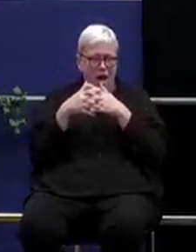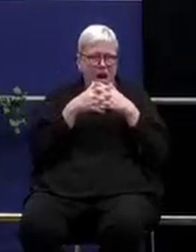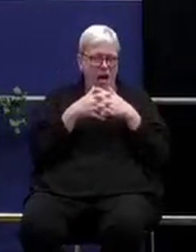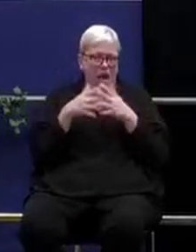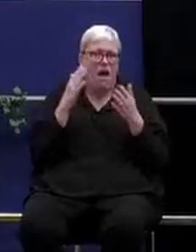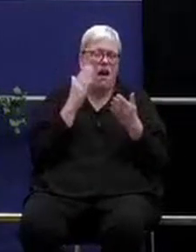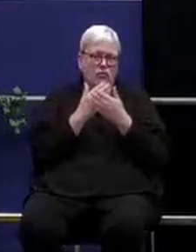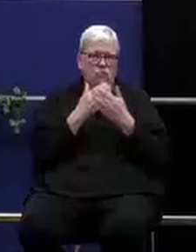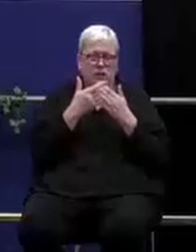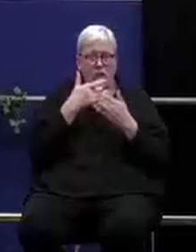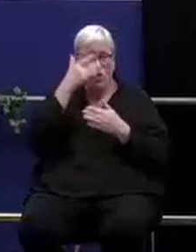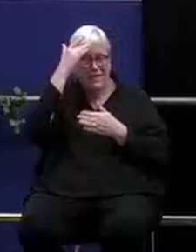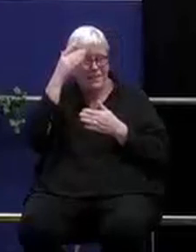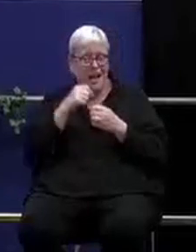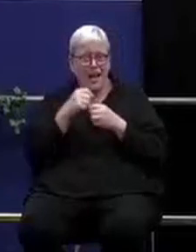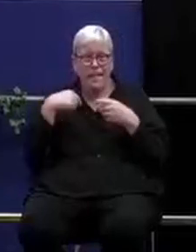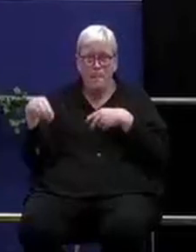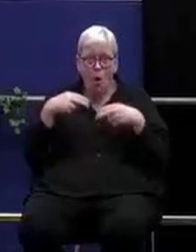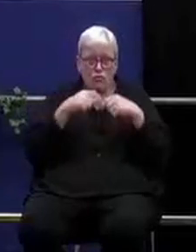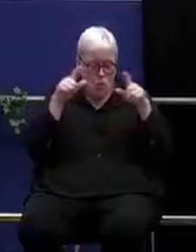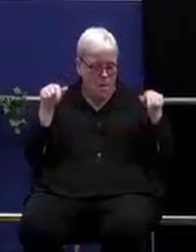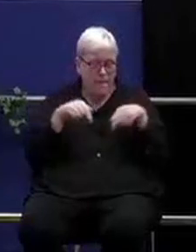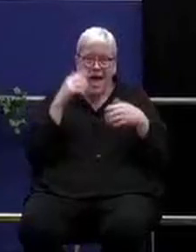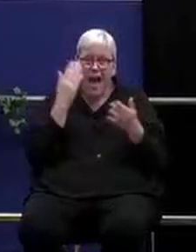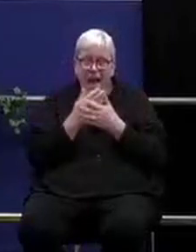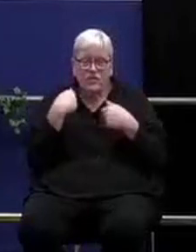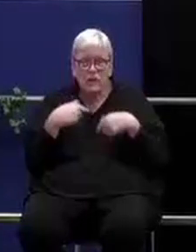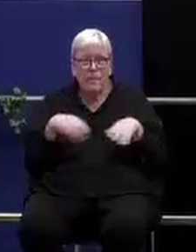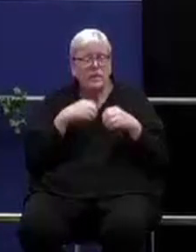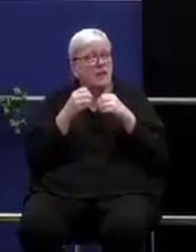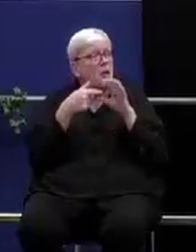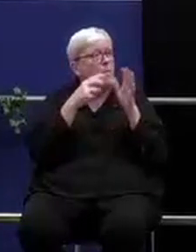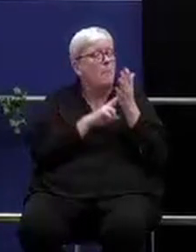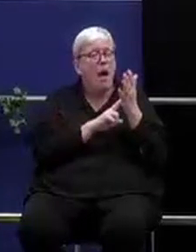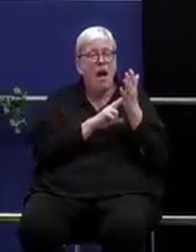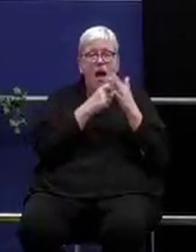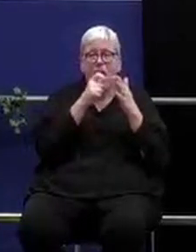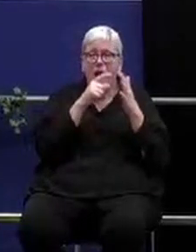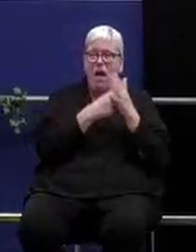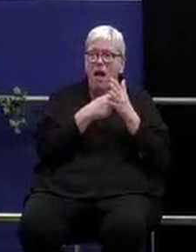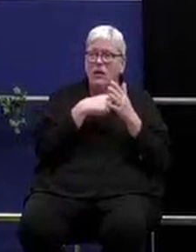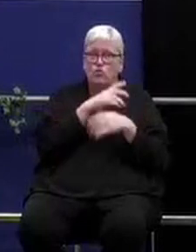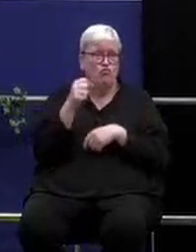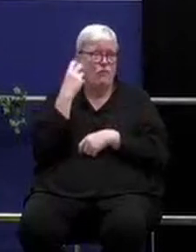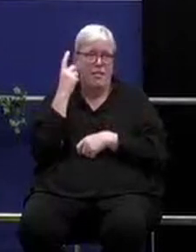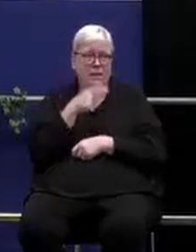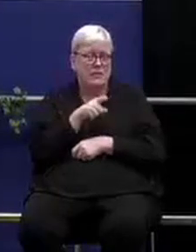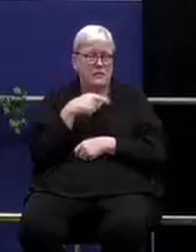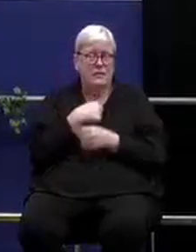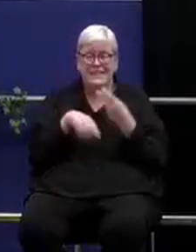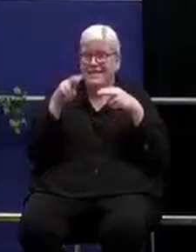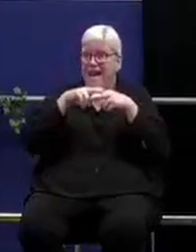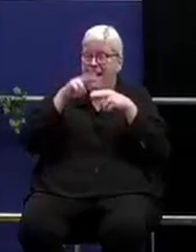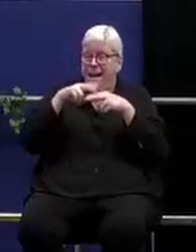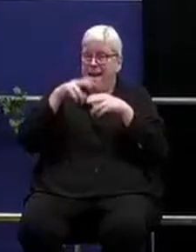fancy hotel, but the ballroom is actually a bunker. And so when you're there, you don't realize it's a bunker. And some of the staff that are